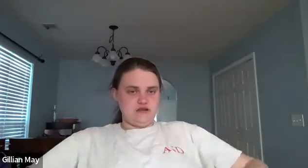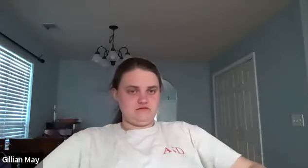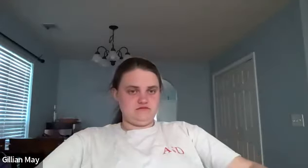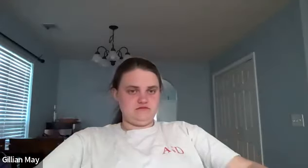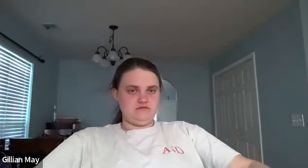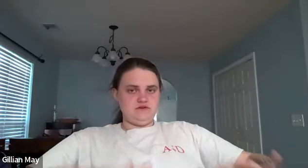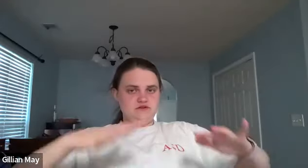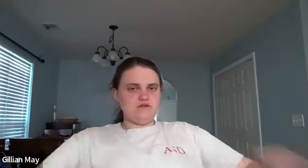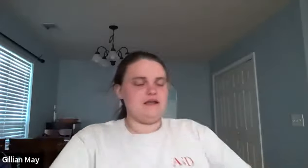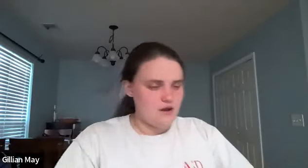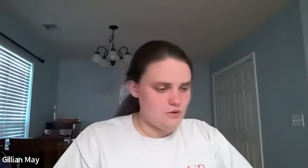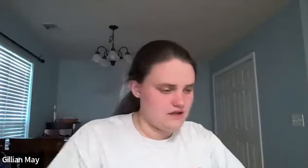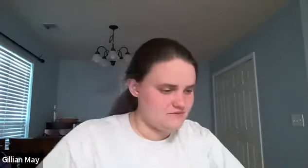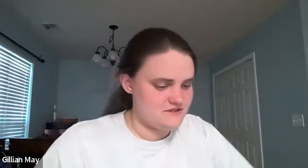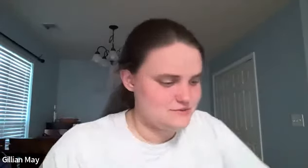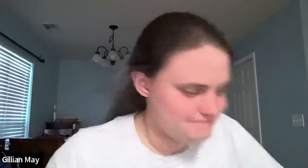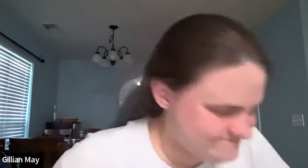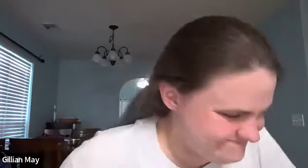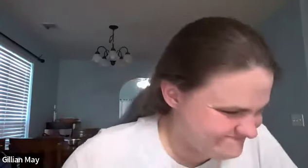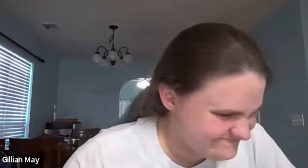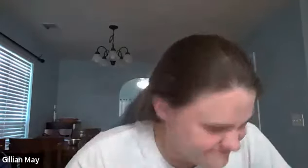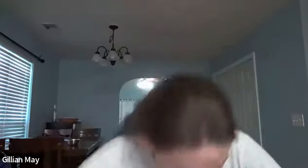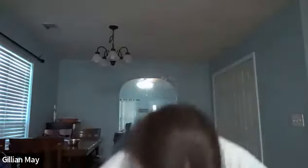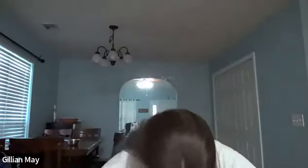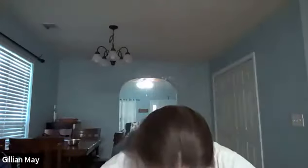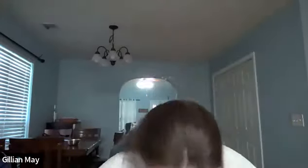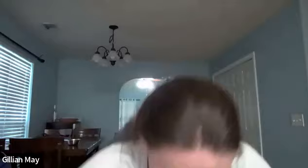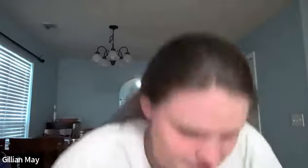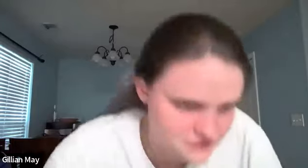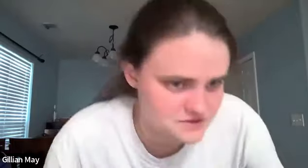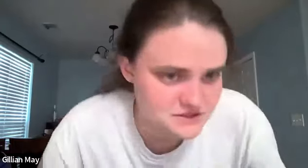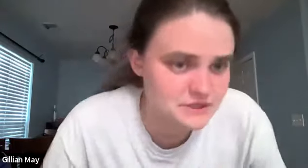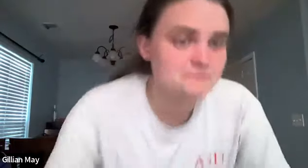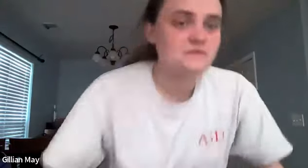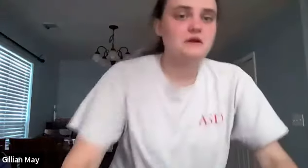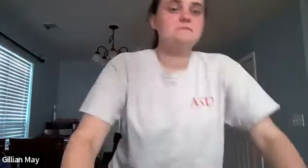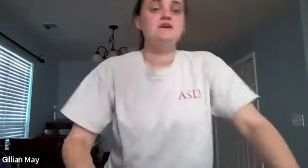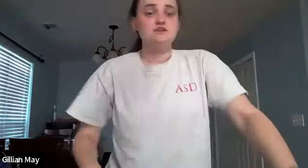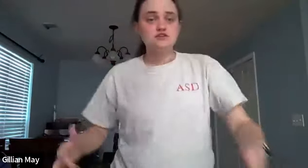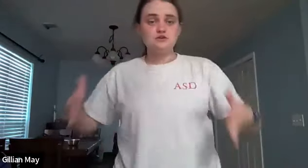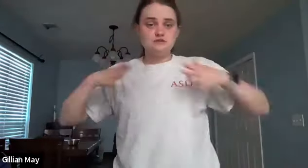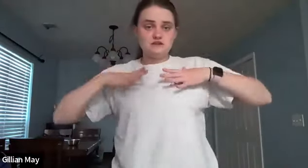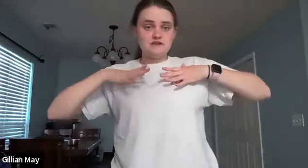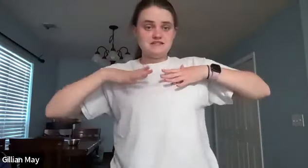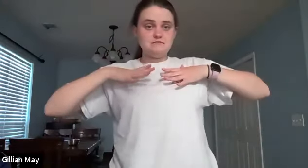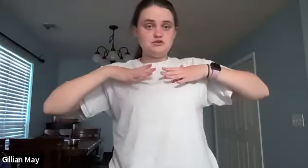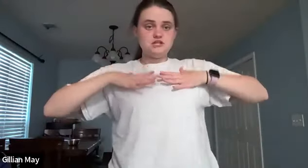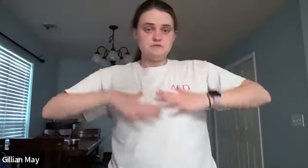down. So like, I will back up for this one. Oh, I knew that was going to squeak. Okay. So you would start that same motion, but